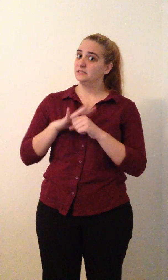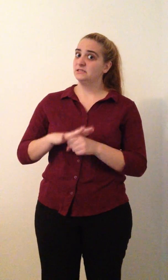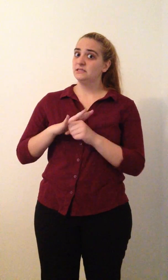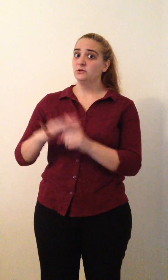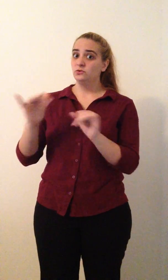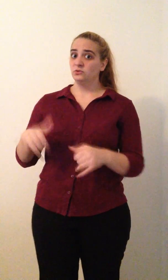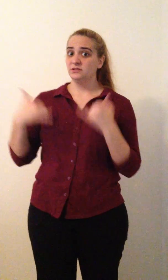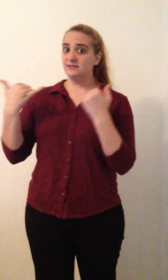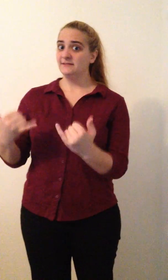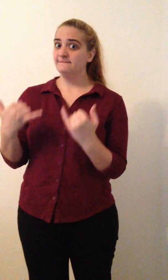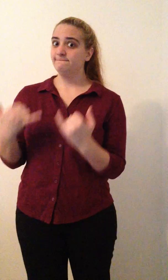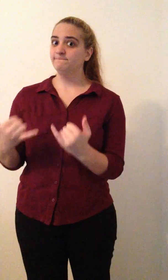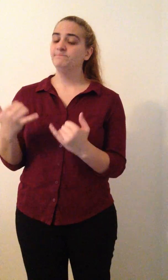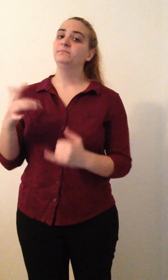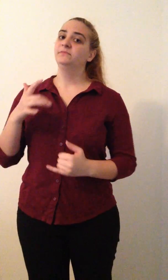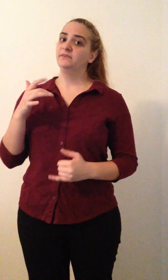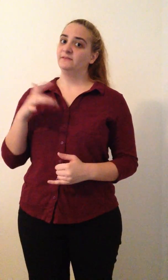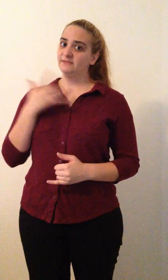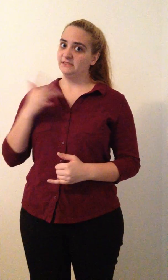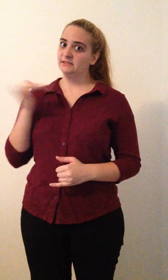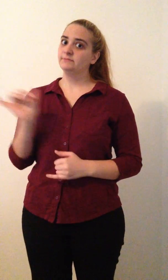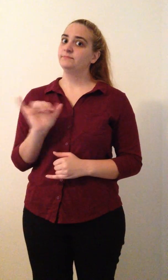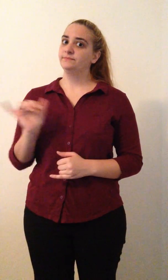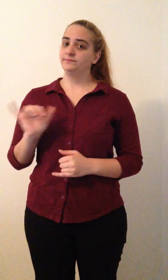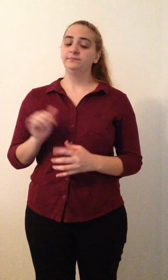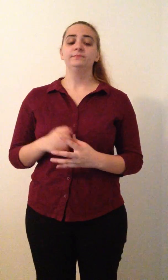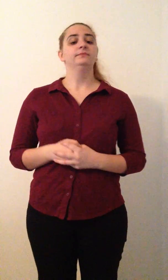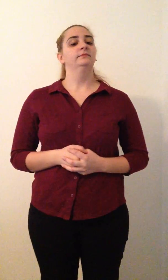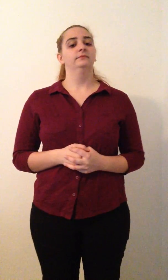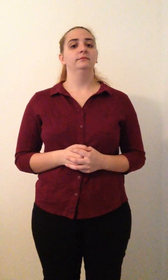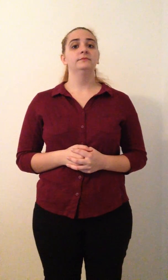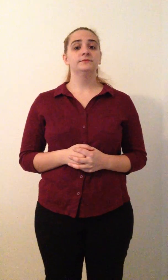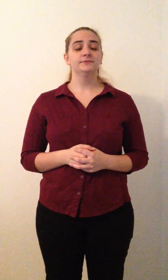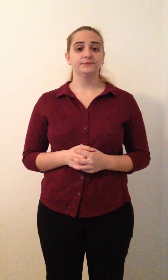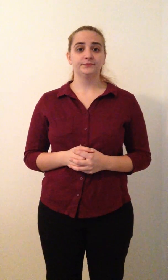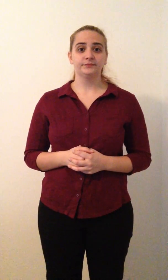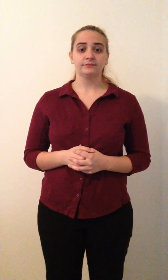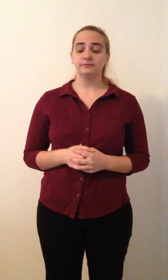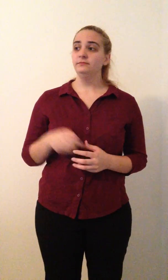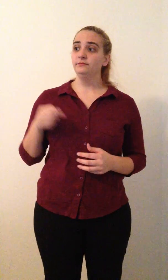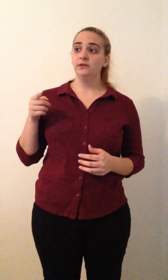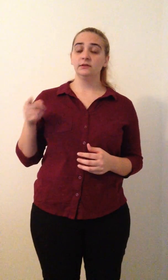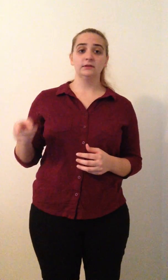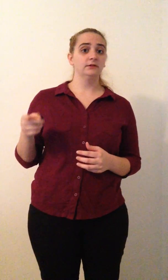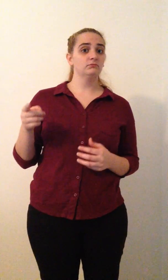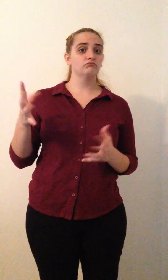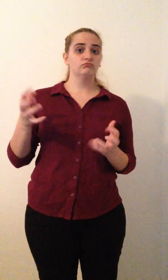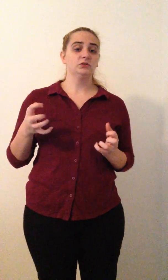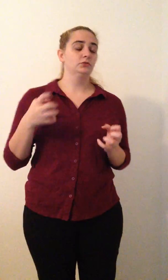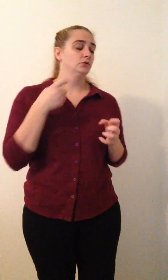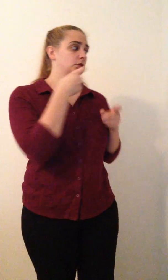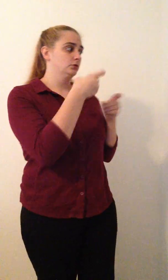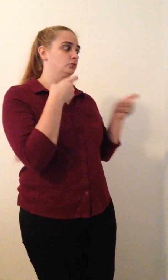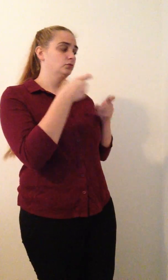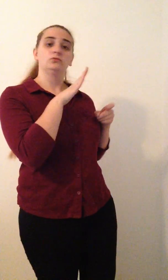them. This is why they do controlling behavior. They're trying to control you, stopping you from leaving the